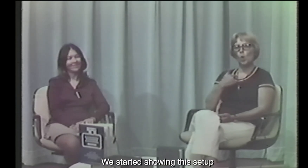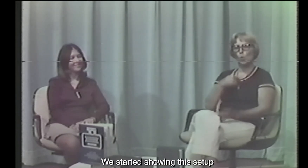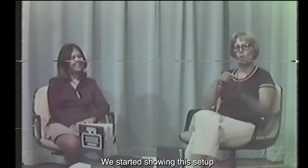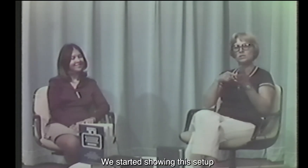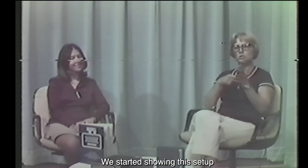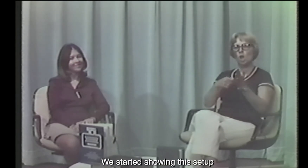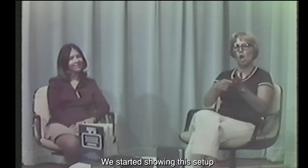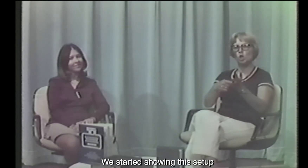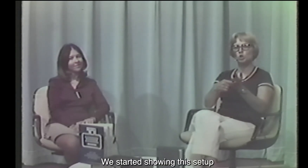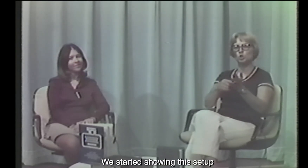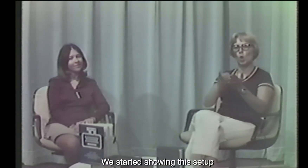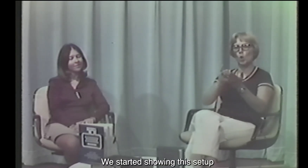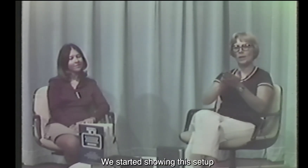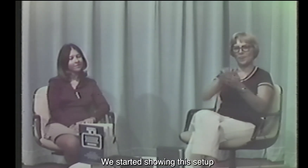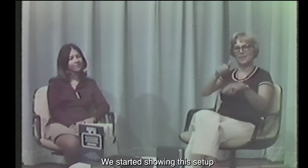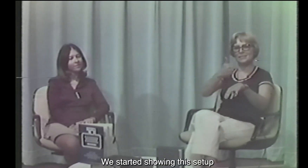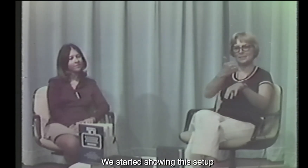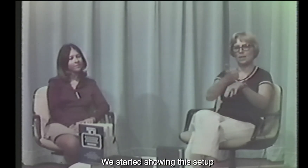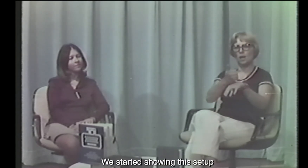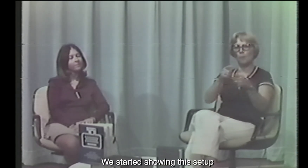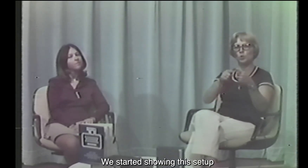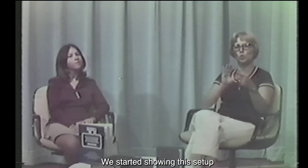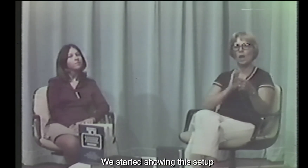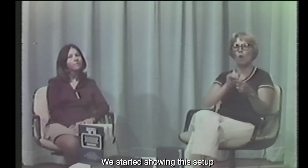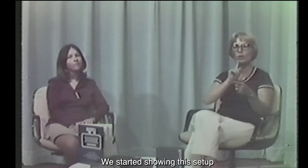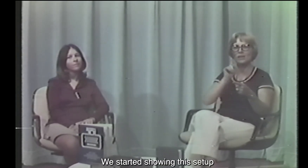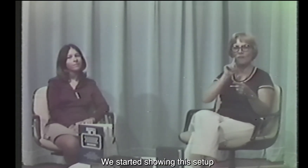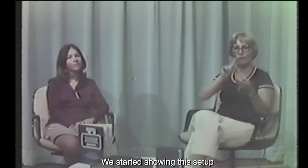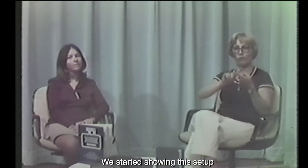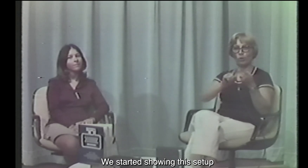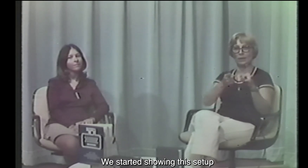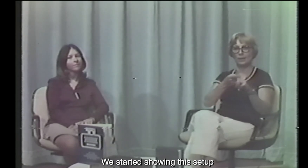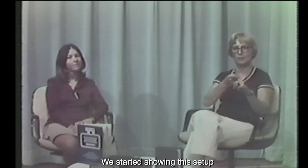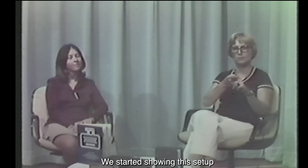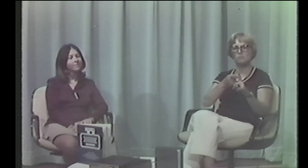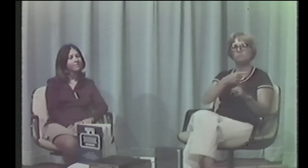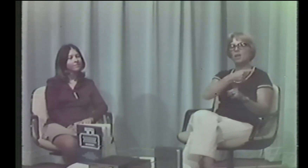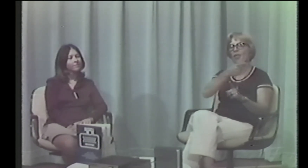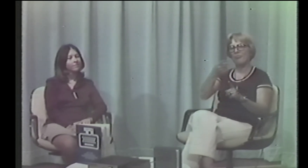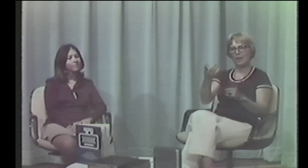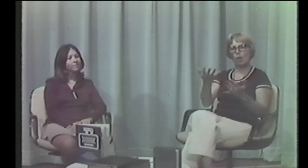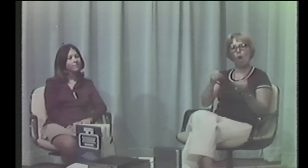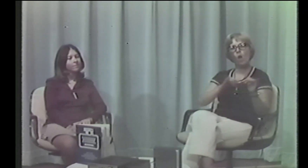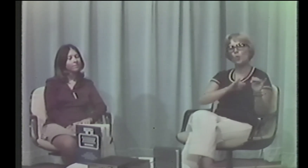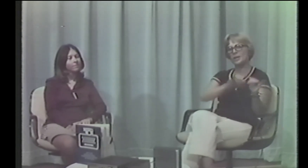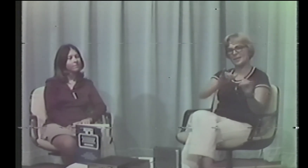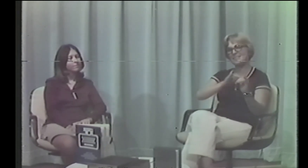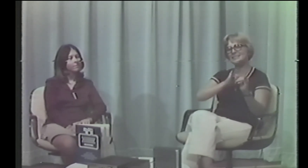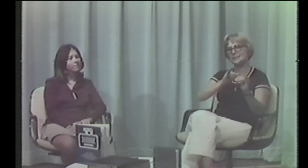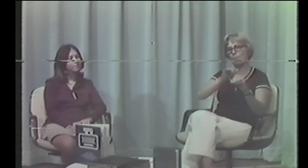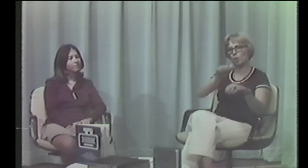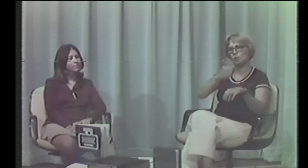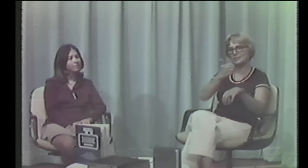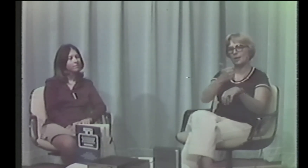We started showing the setup to our deaf friends. They all were in a similar